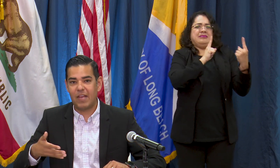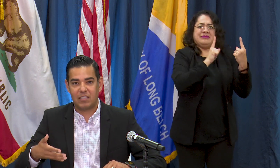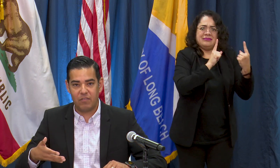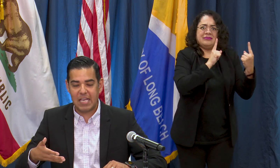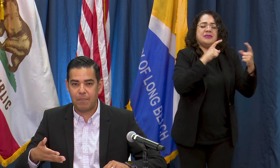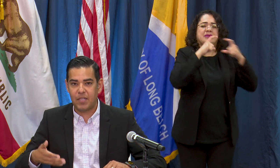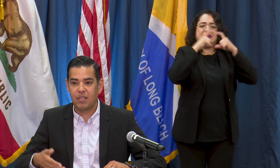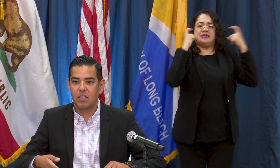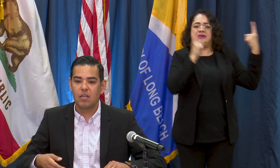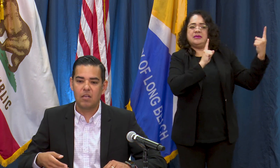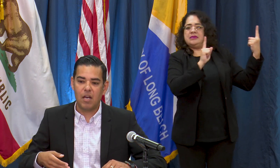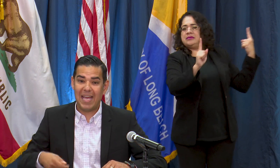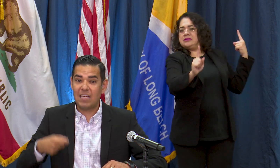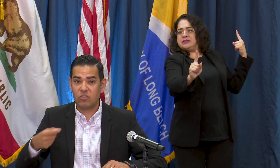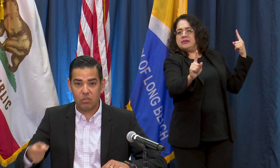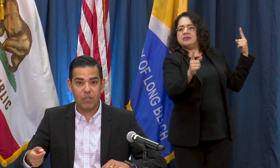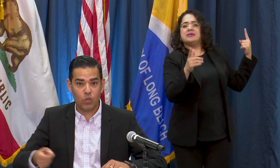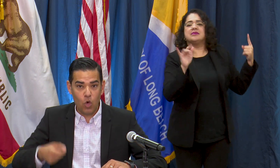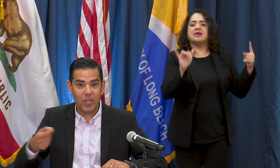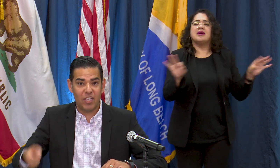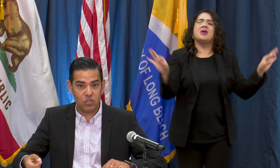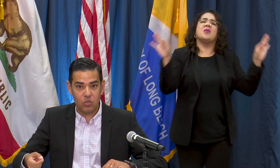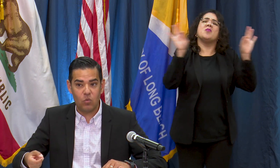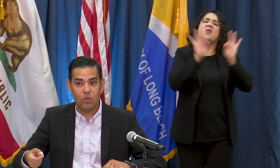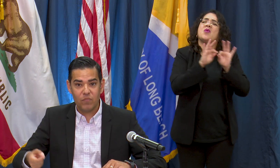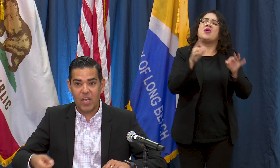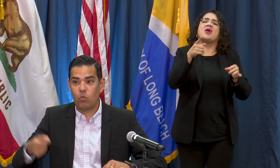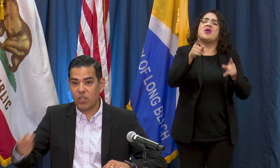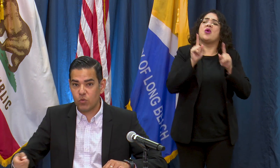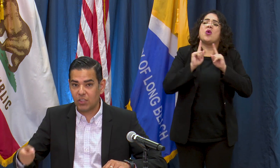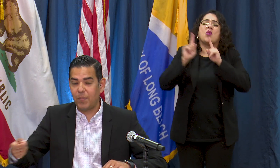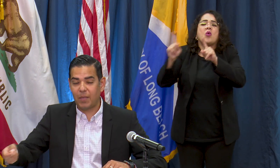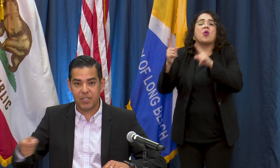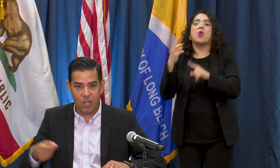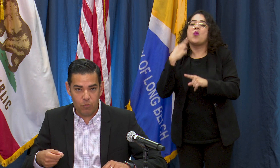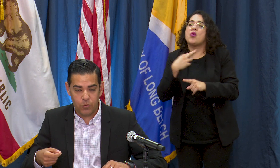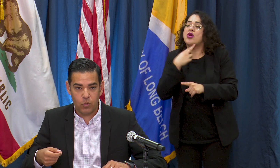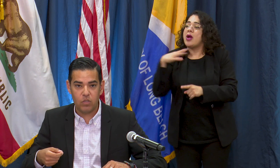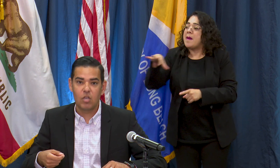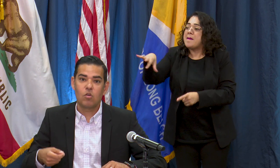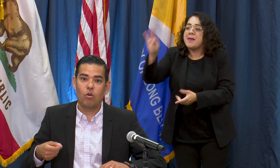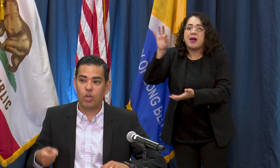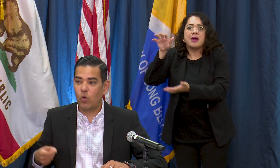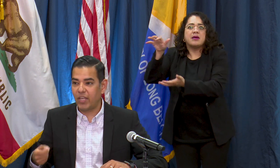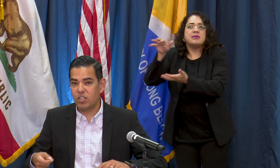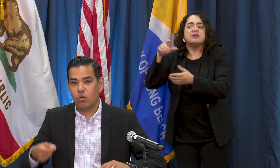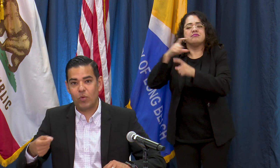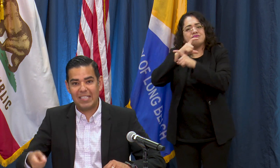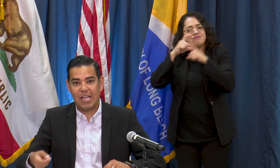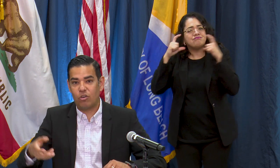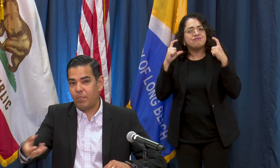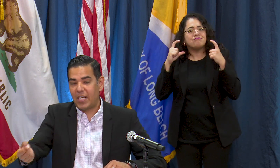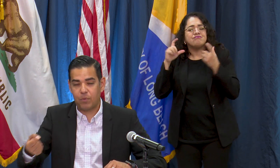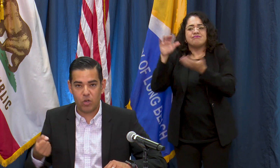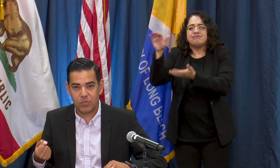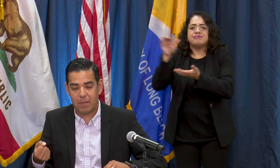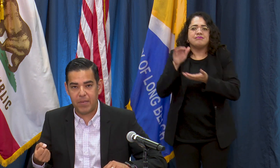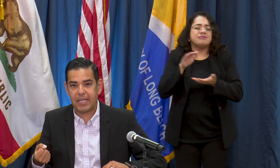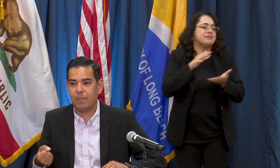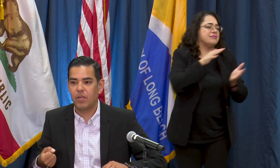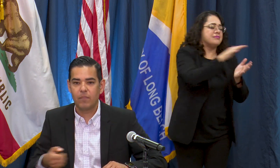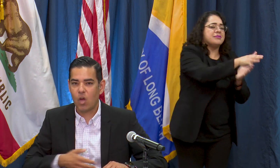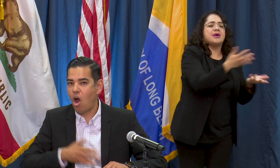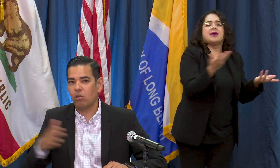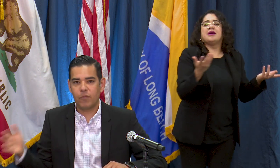with a lot of activity happening, and certainly if you're going into a restaurant to pick up to-go food or you're going into a retailer to pick up